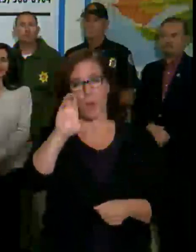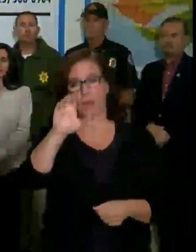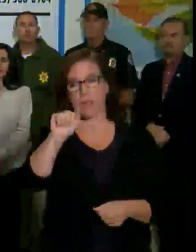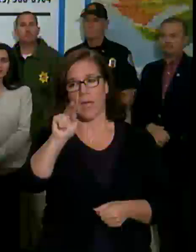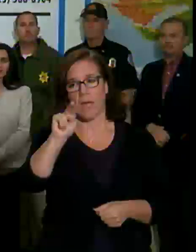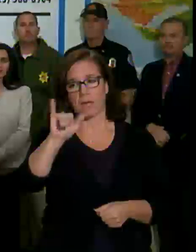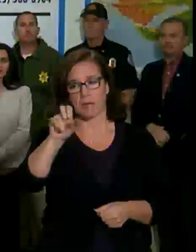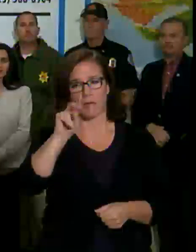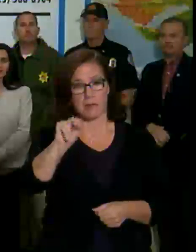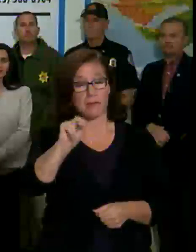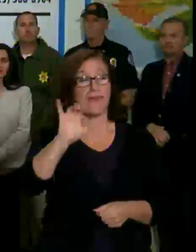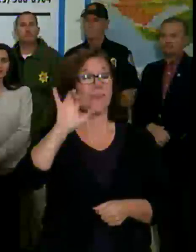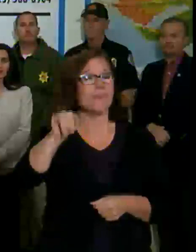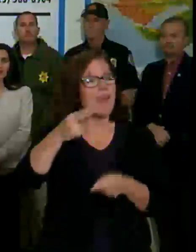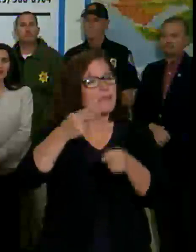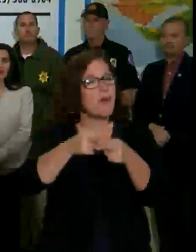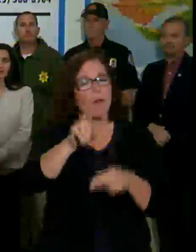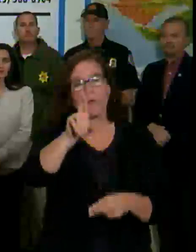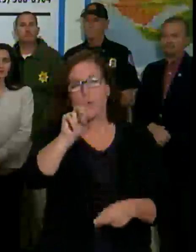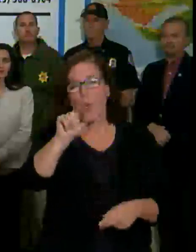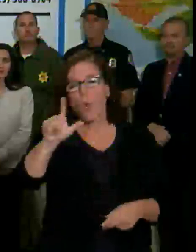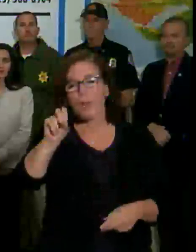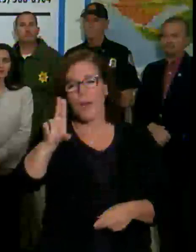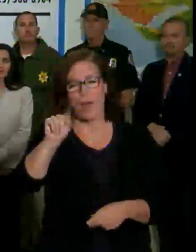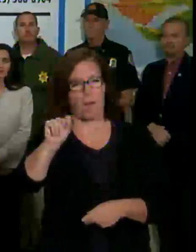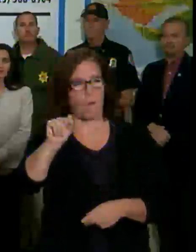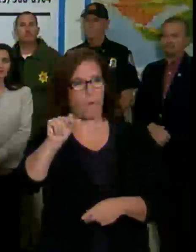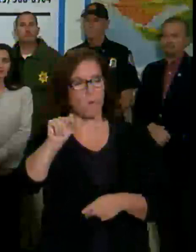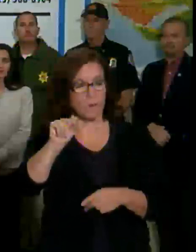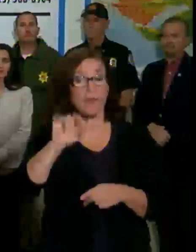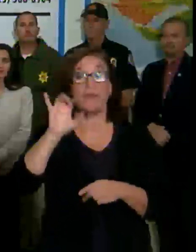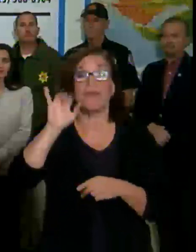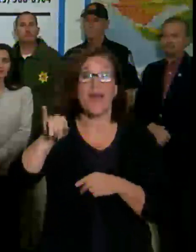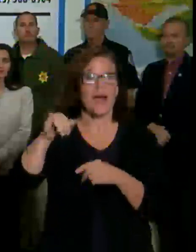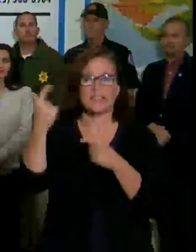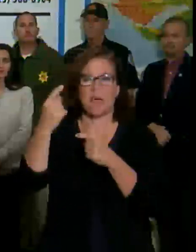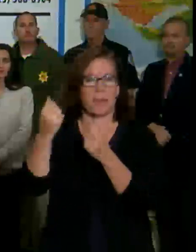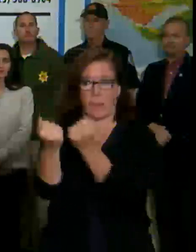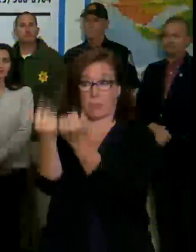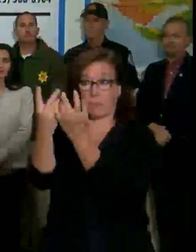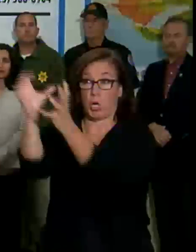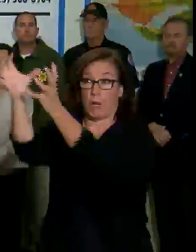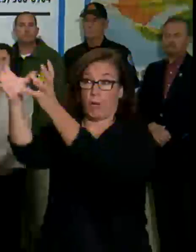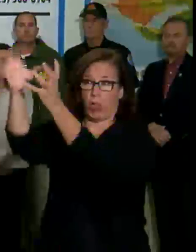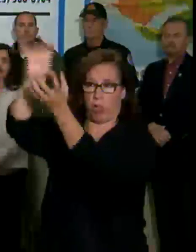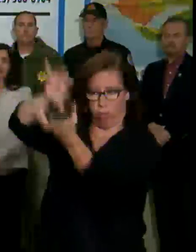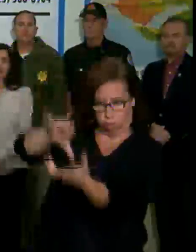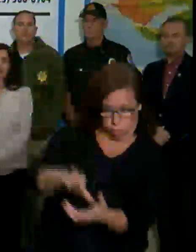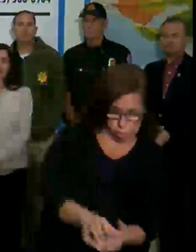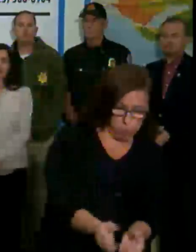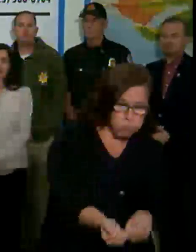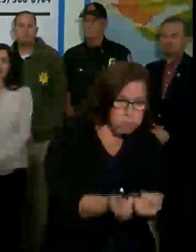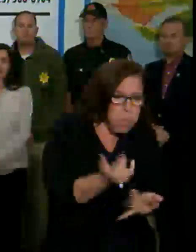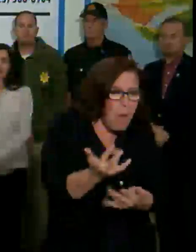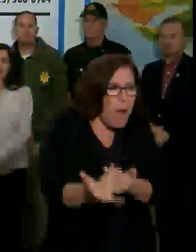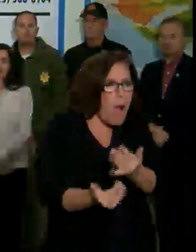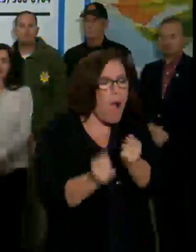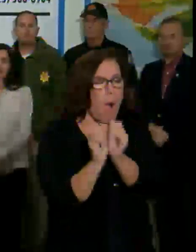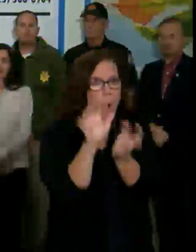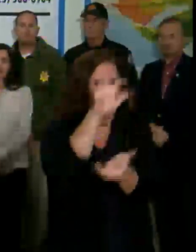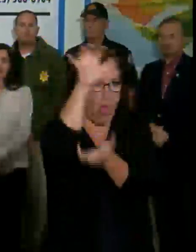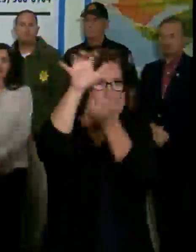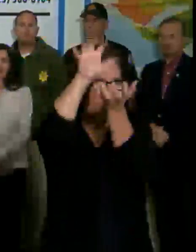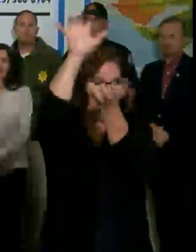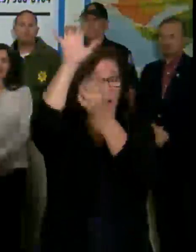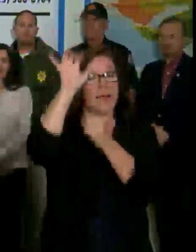rolled down to the bottom or almost to the bottom of the hill, and then the fire burns up through the drainage. Very impressive looking.